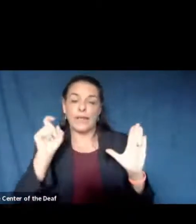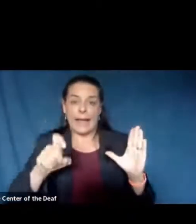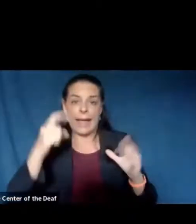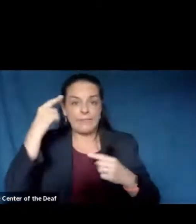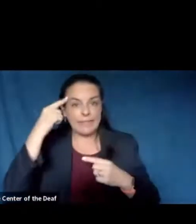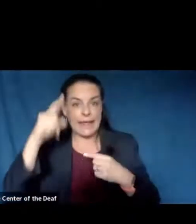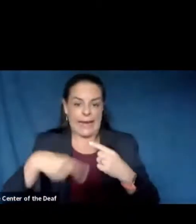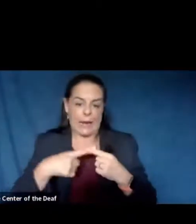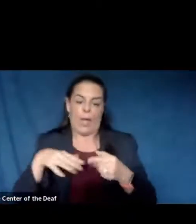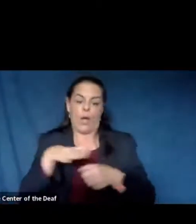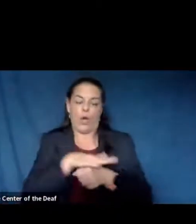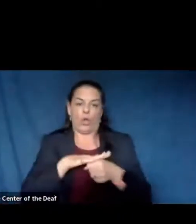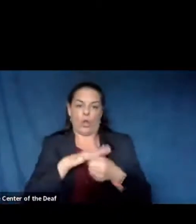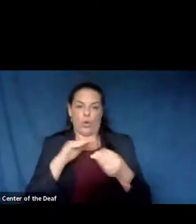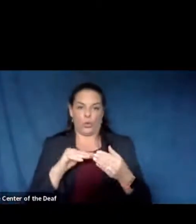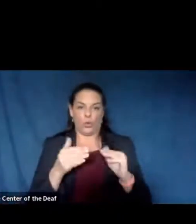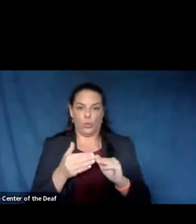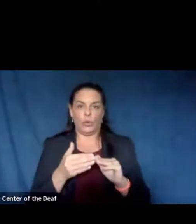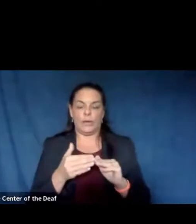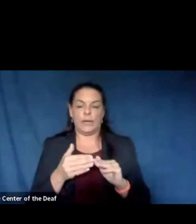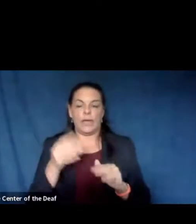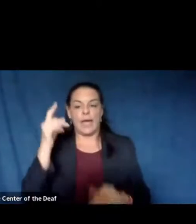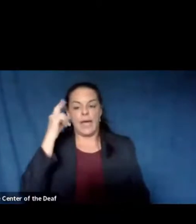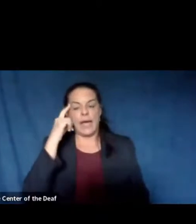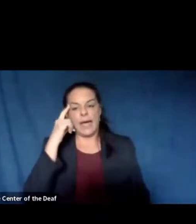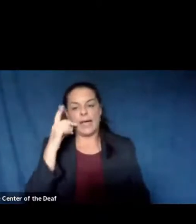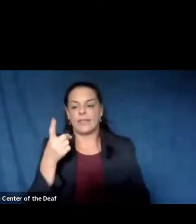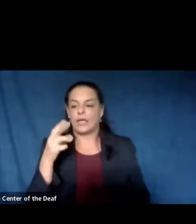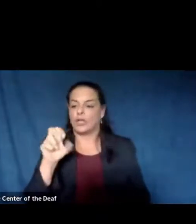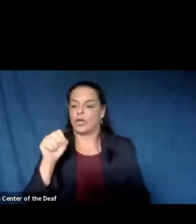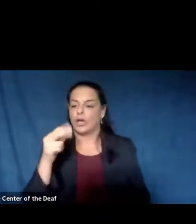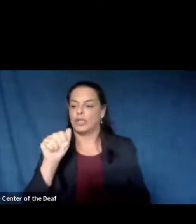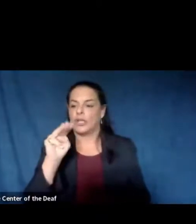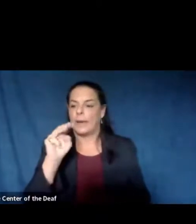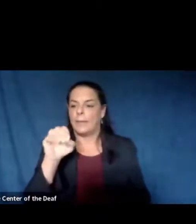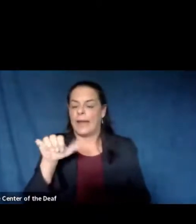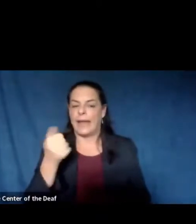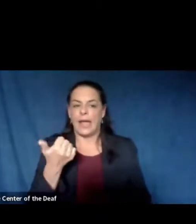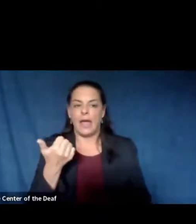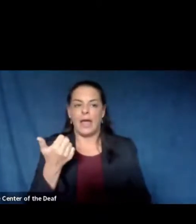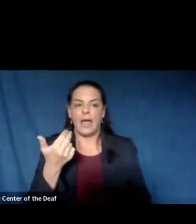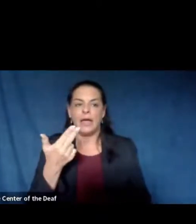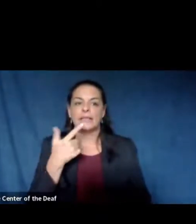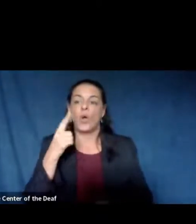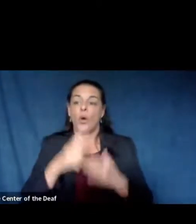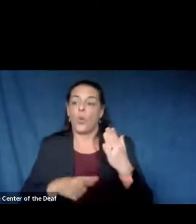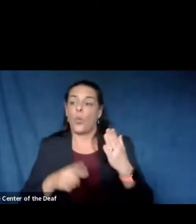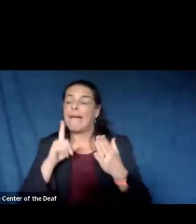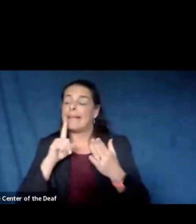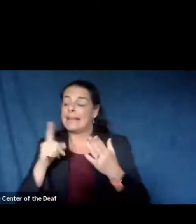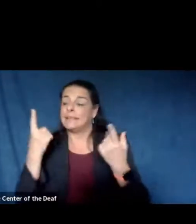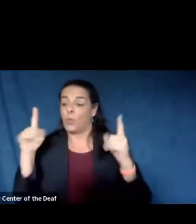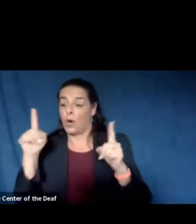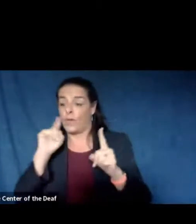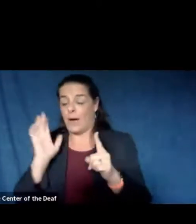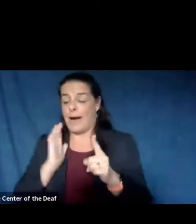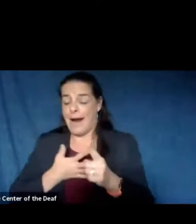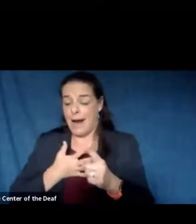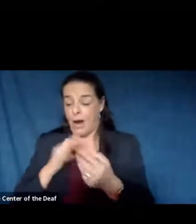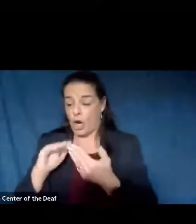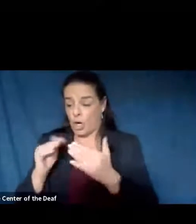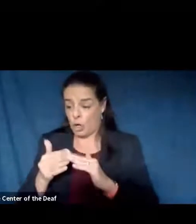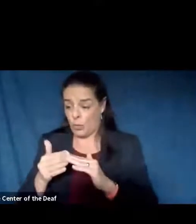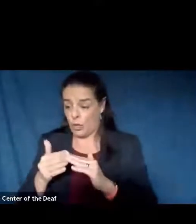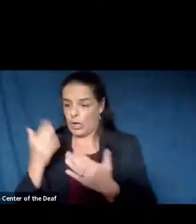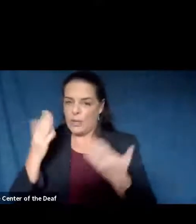local community situation. I think Dr. Shamia put it well, what's tolerable in the community and what works for our community. There